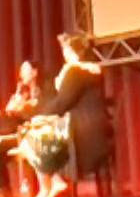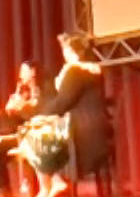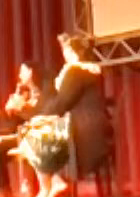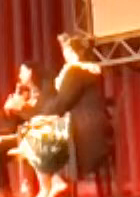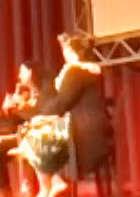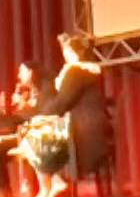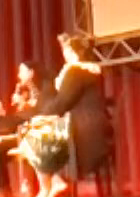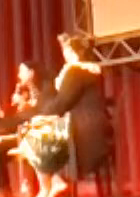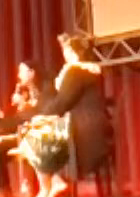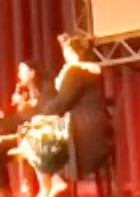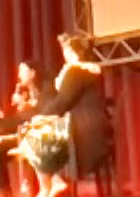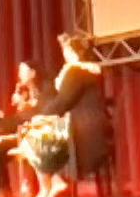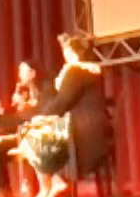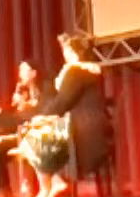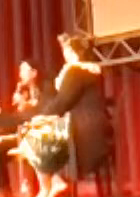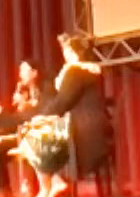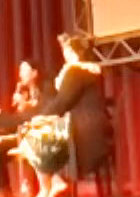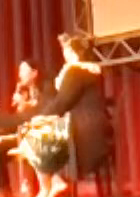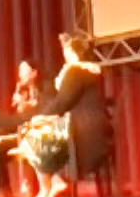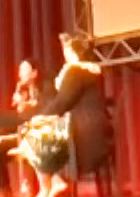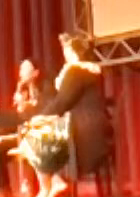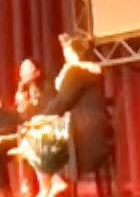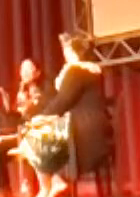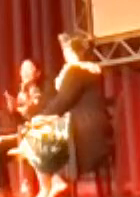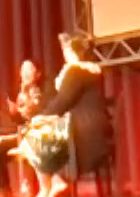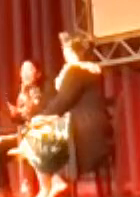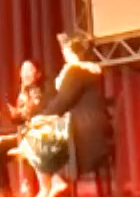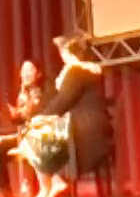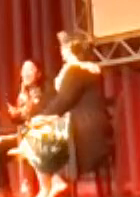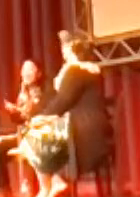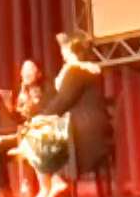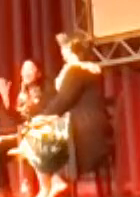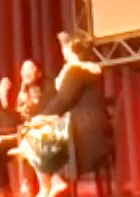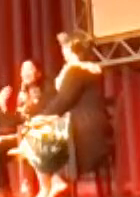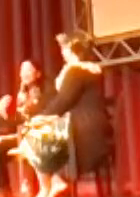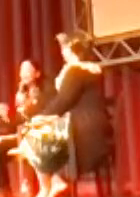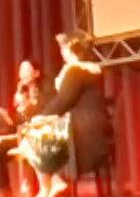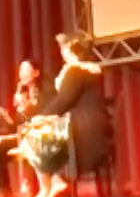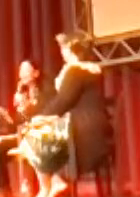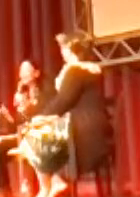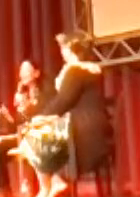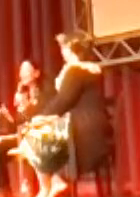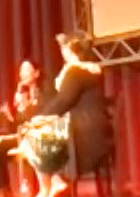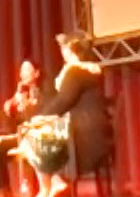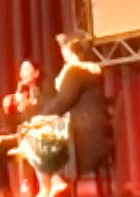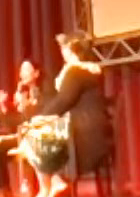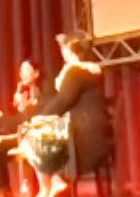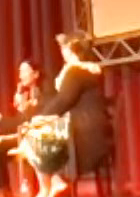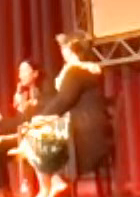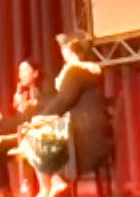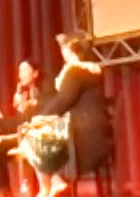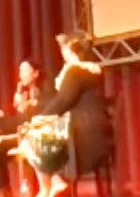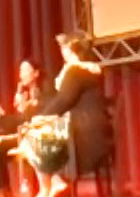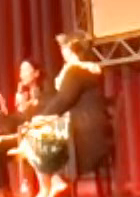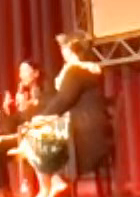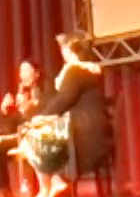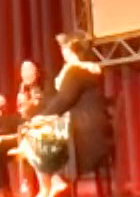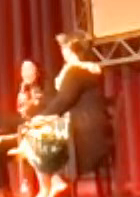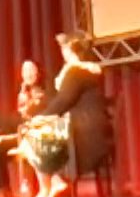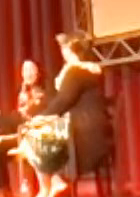all either Alaska Native or Native Indigenous, some from Hawaii, came because I know you have with your